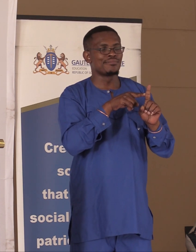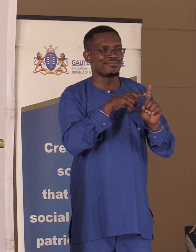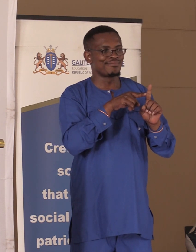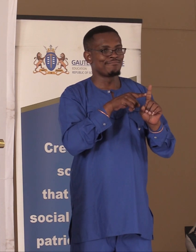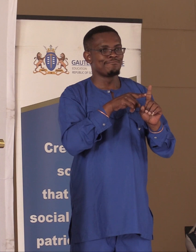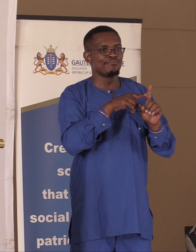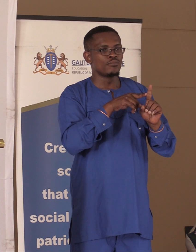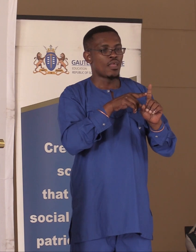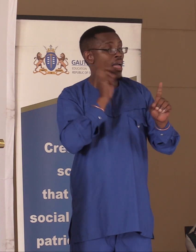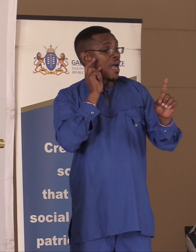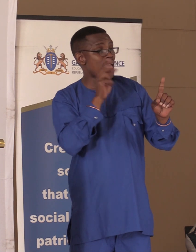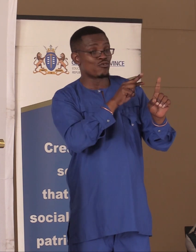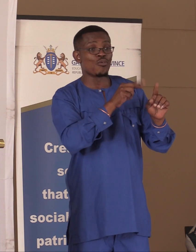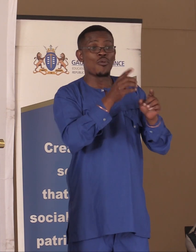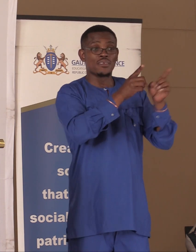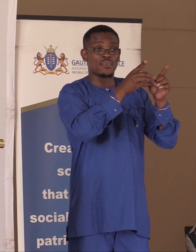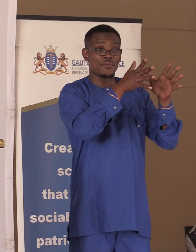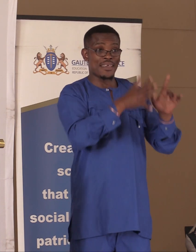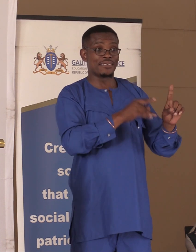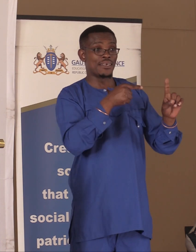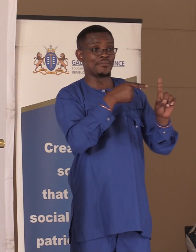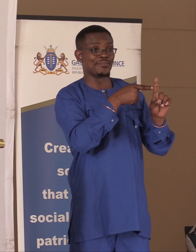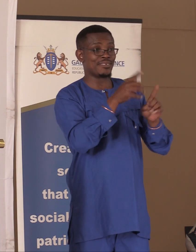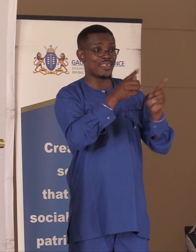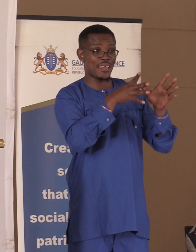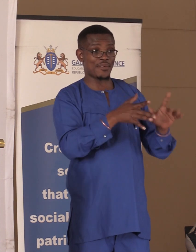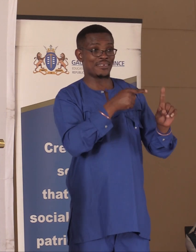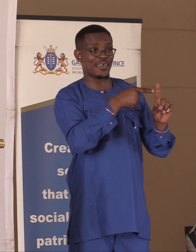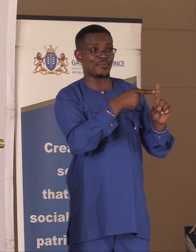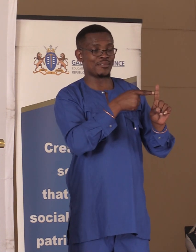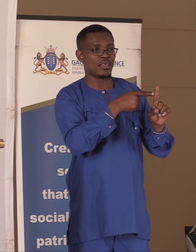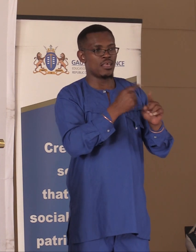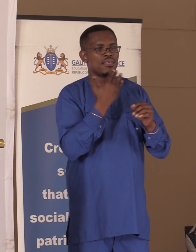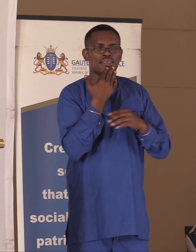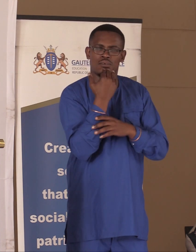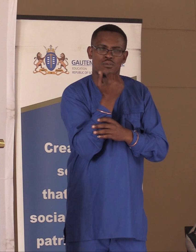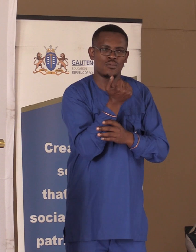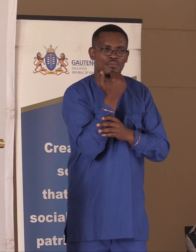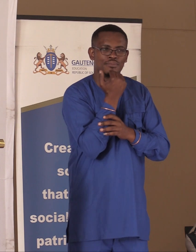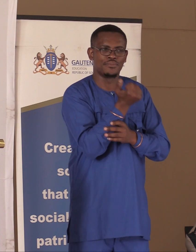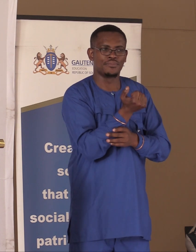Kiboni Director, Director, Neri Kupe Lahore,